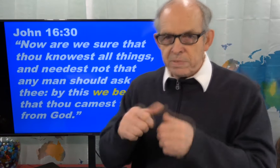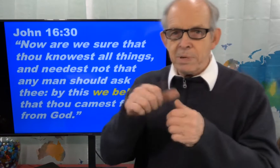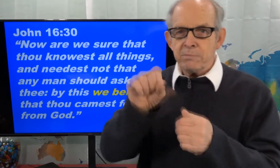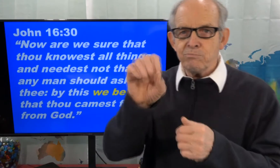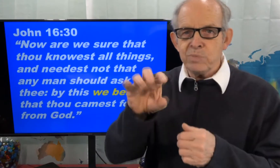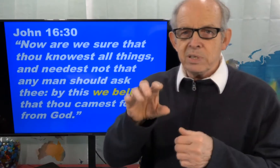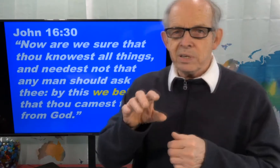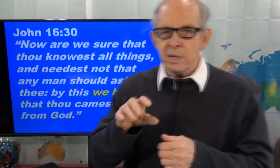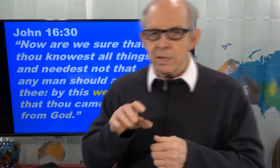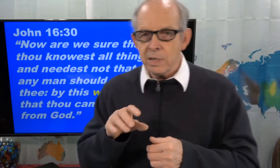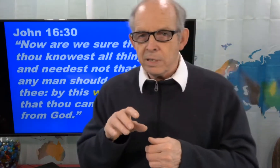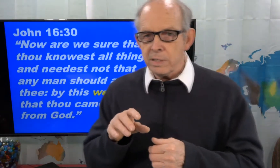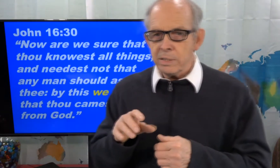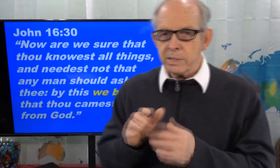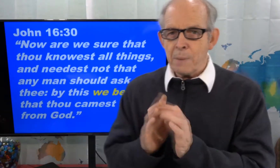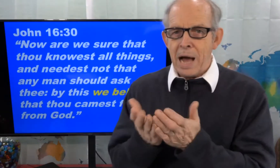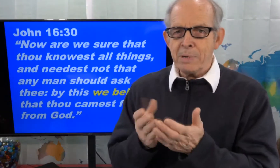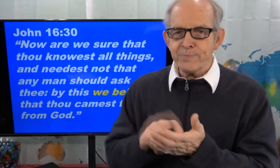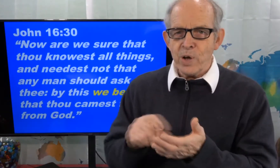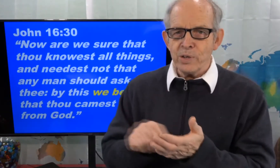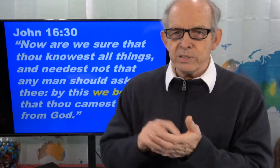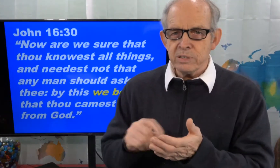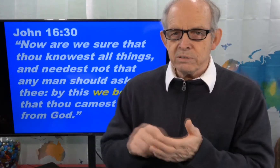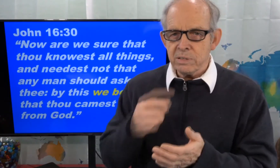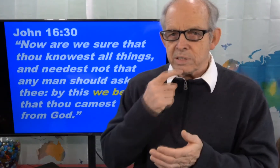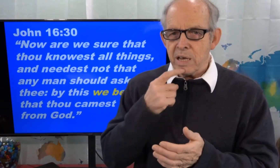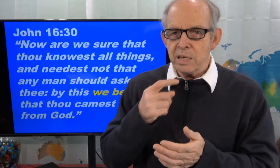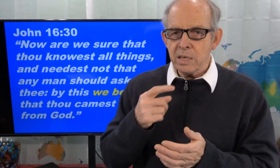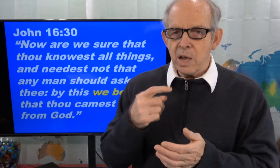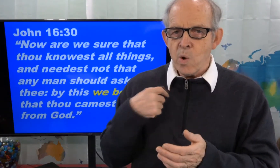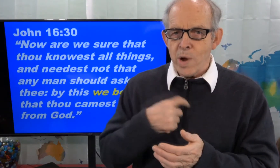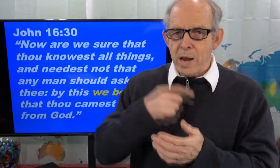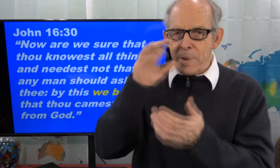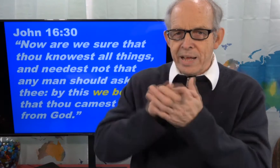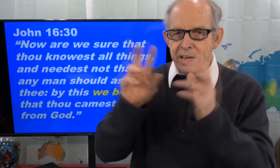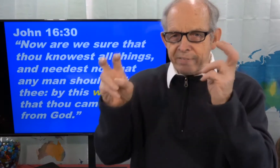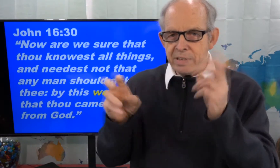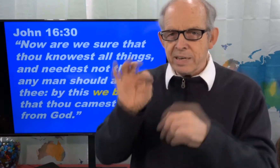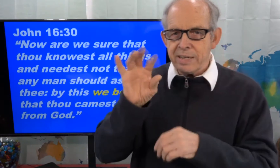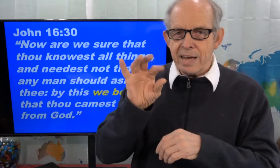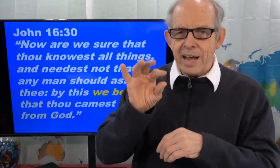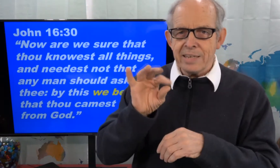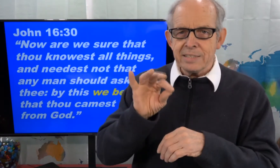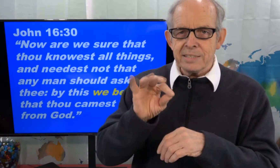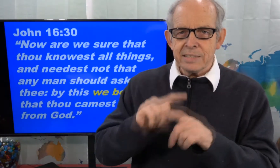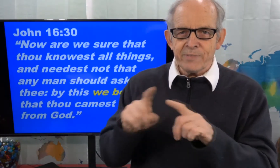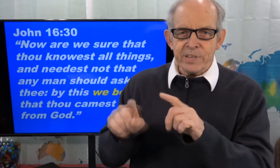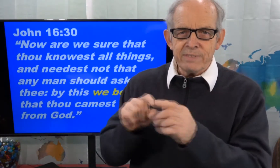remember, the Bible first said, we believe nine different